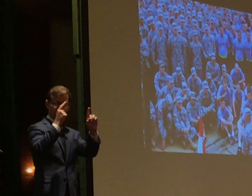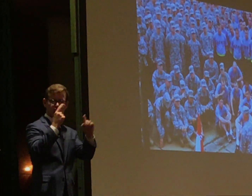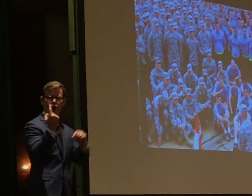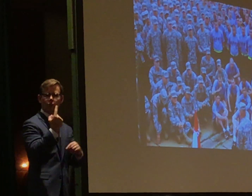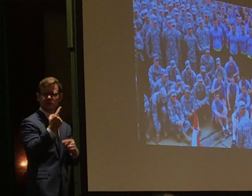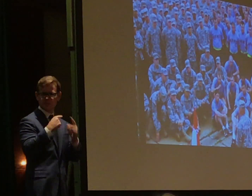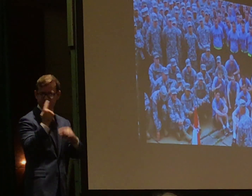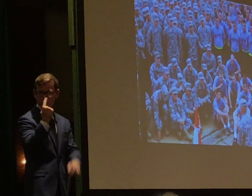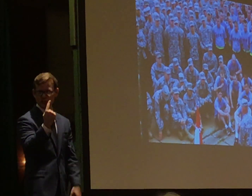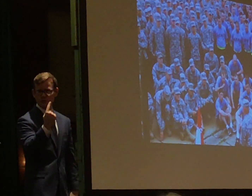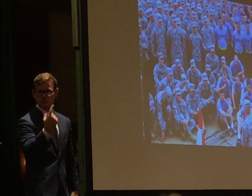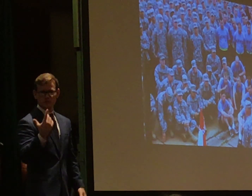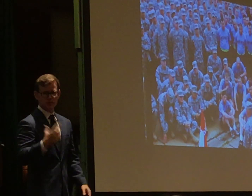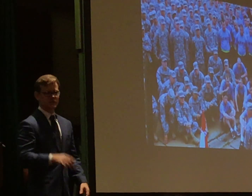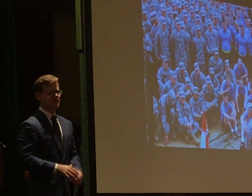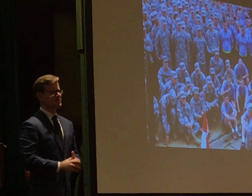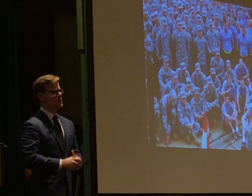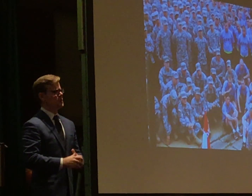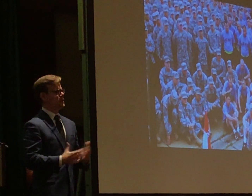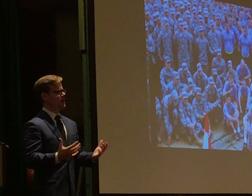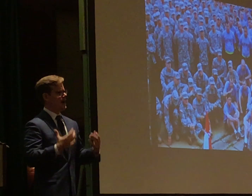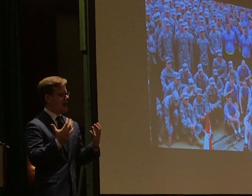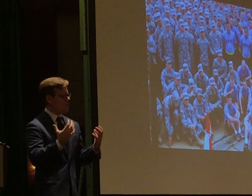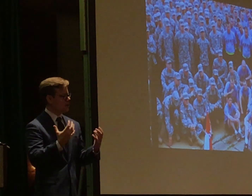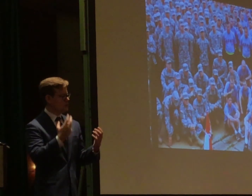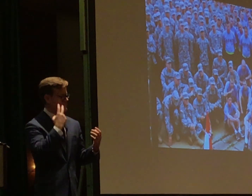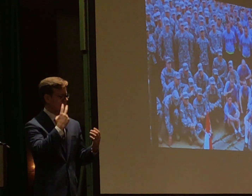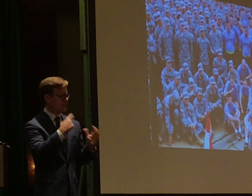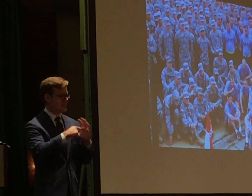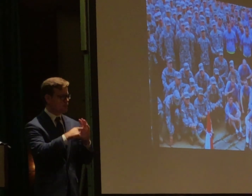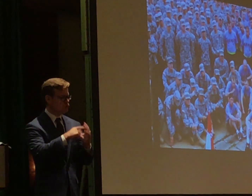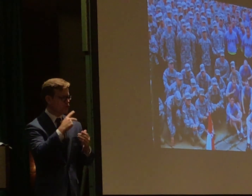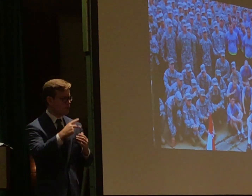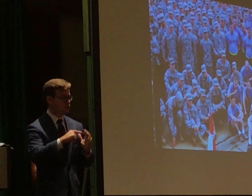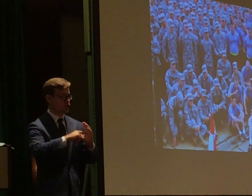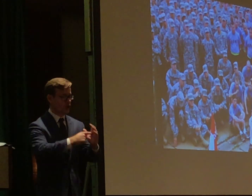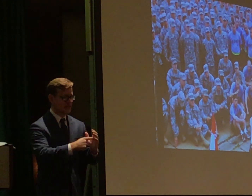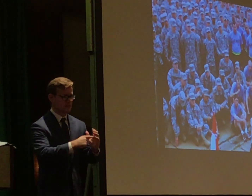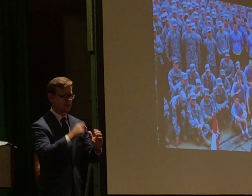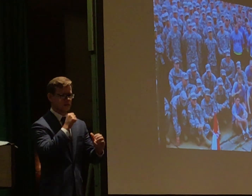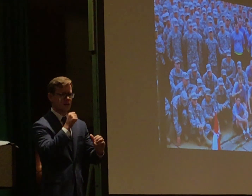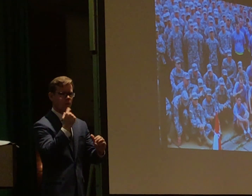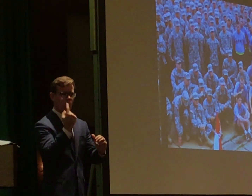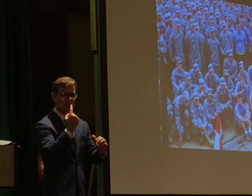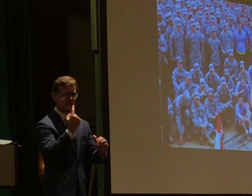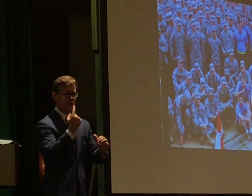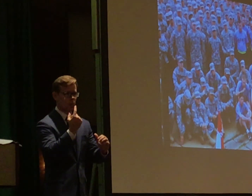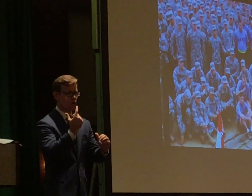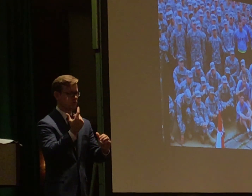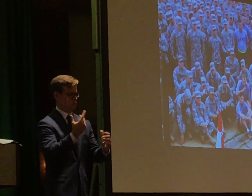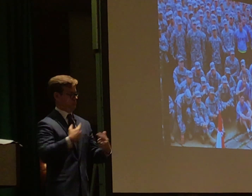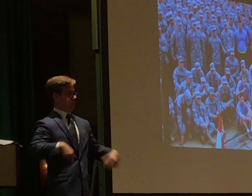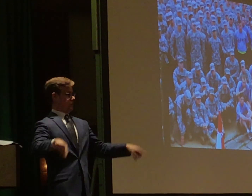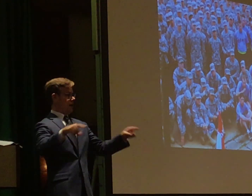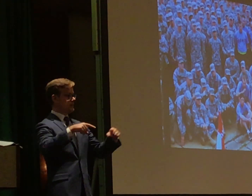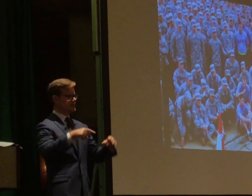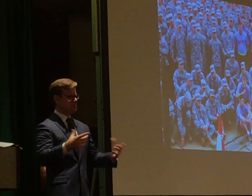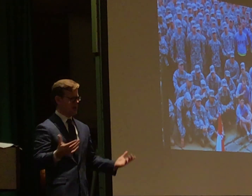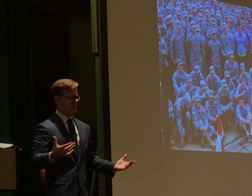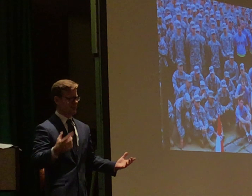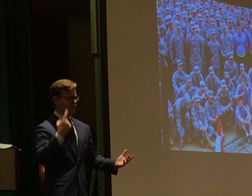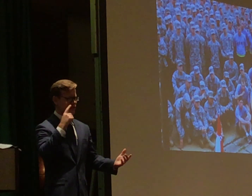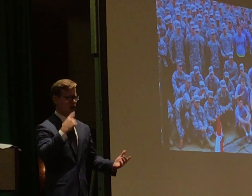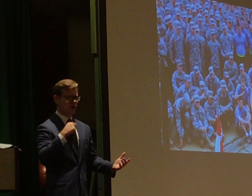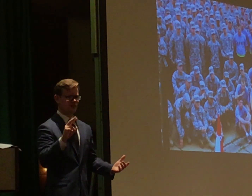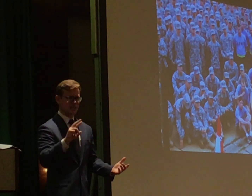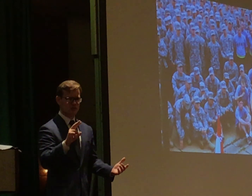I will always remember what was taught in the ROTC. It's the mission first. And we really want this